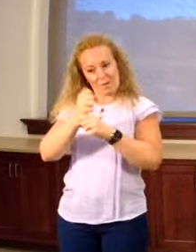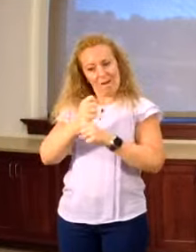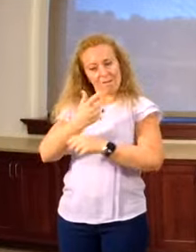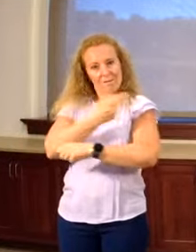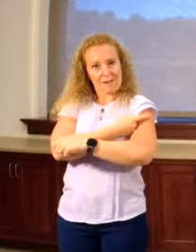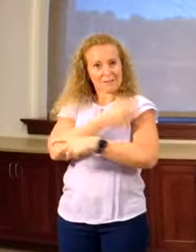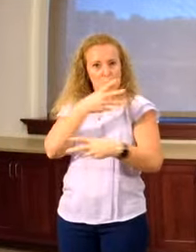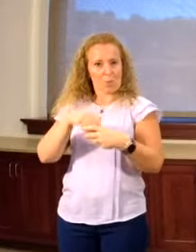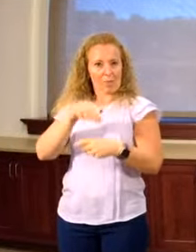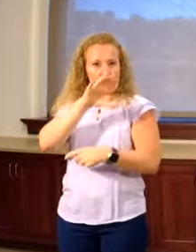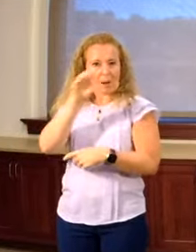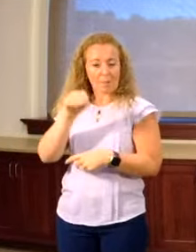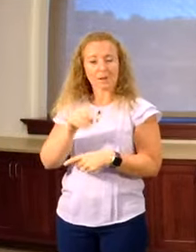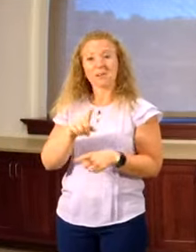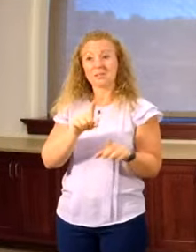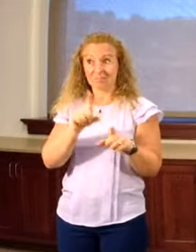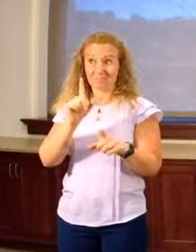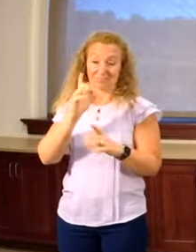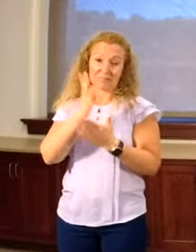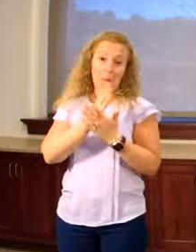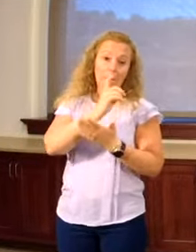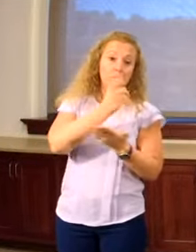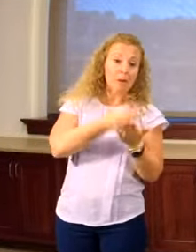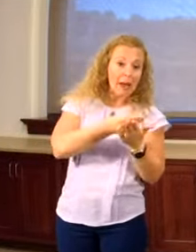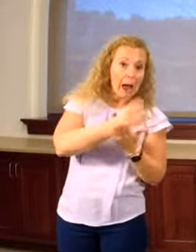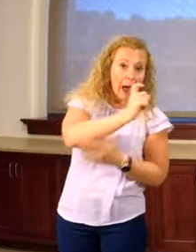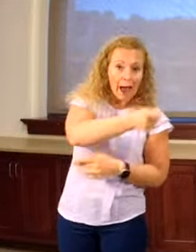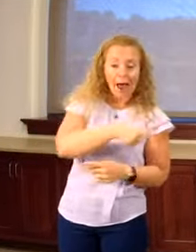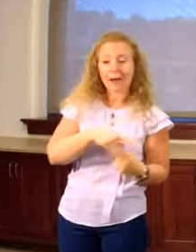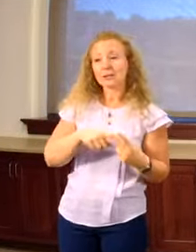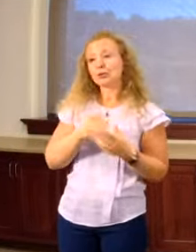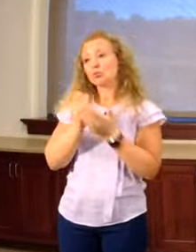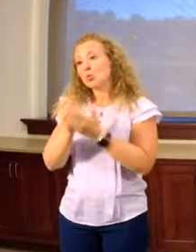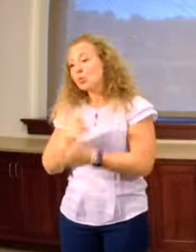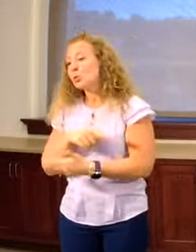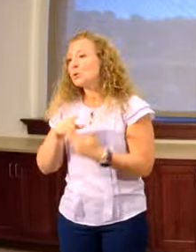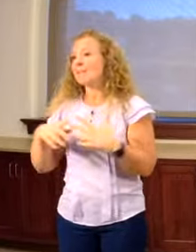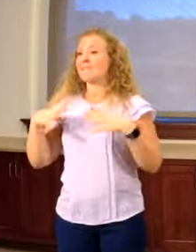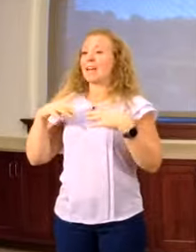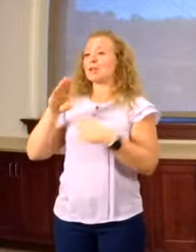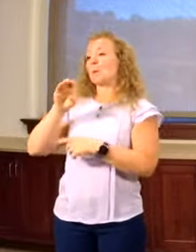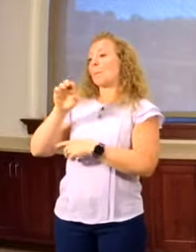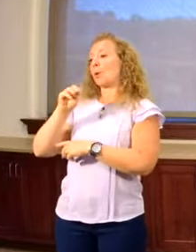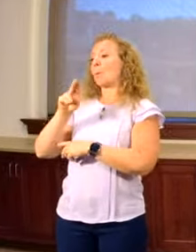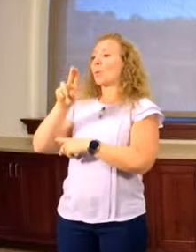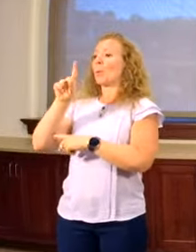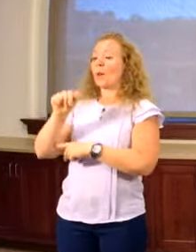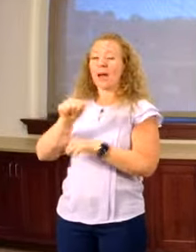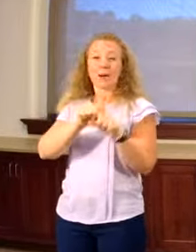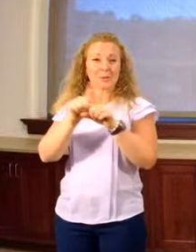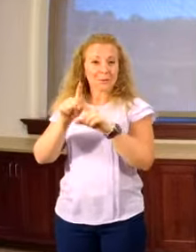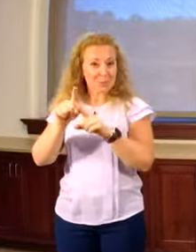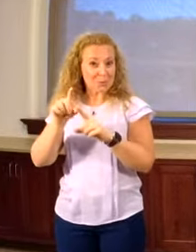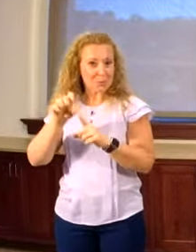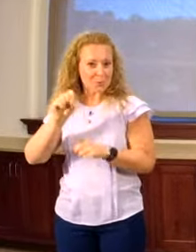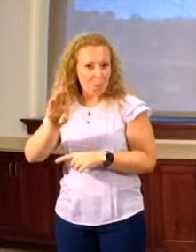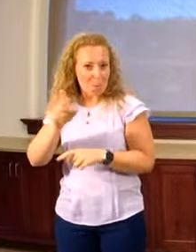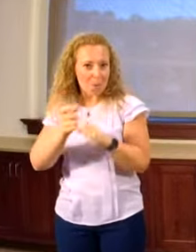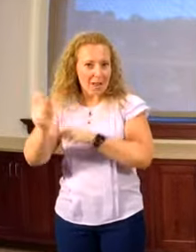company, including cash, cruises, Bermuda vacations, and a VIP trip to the Super Bowl in Los